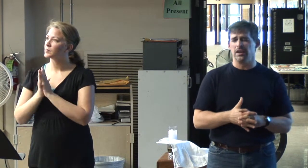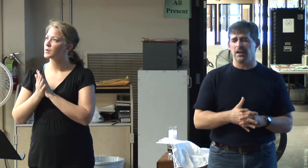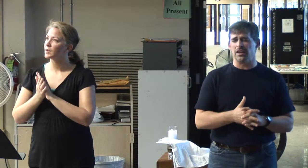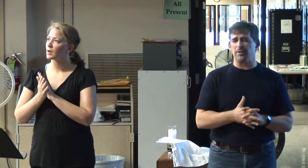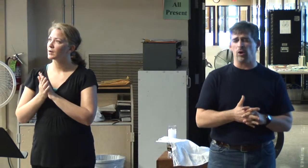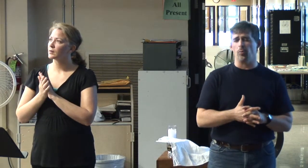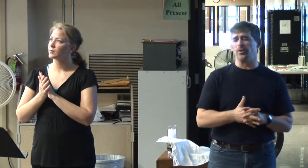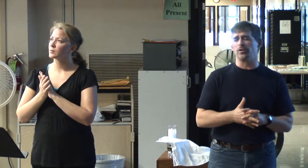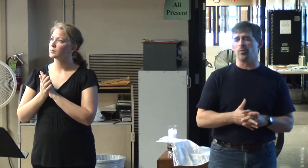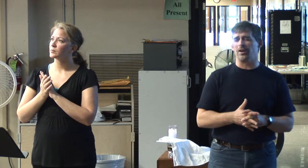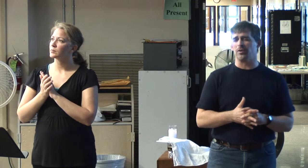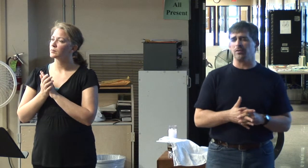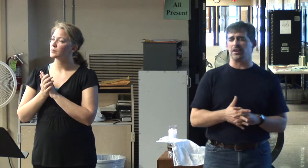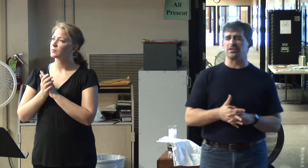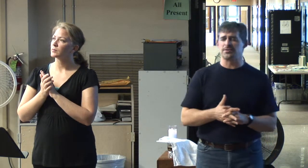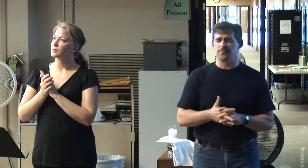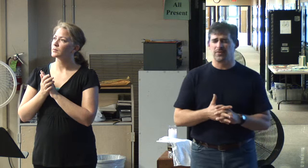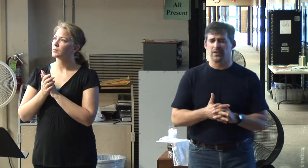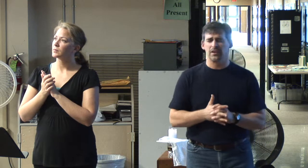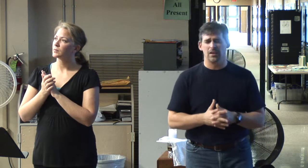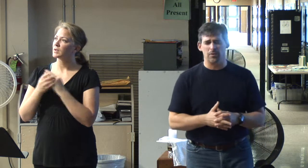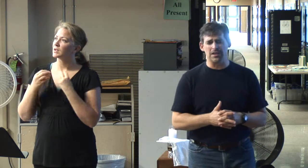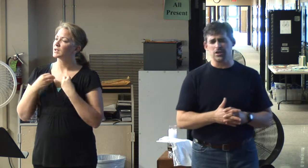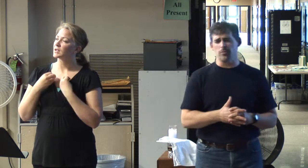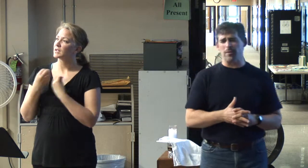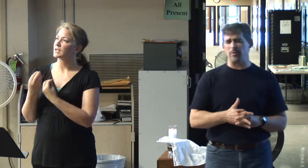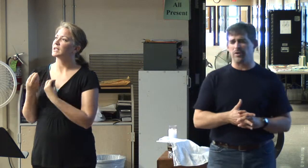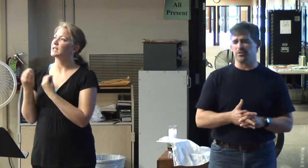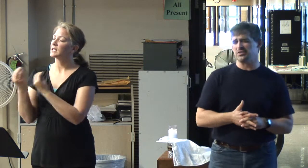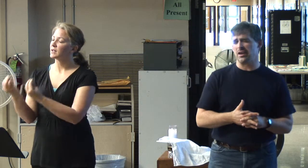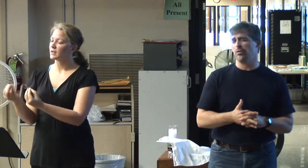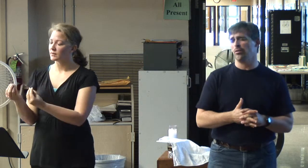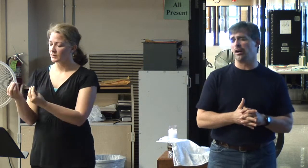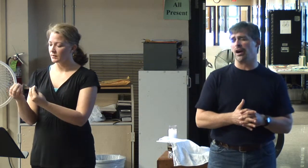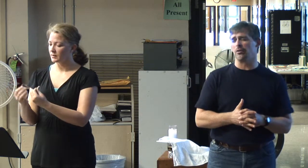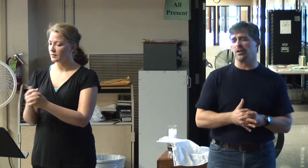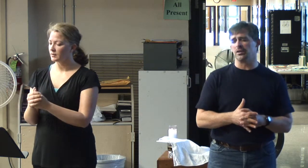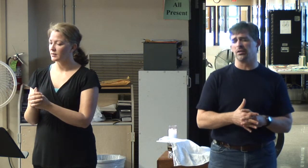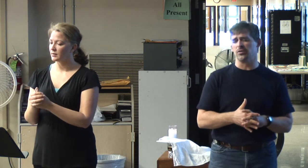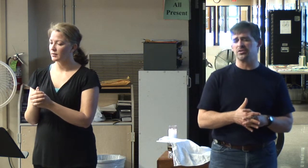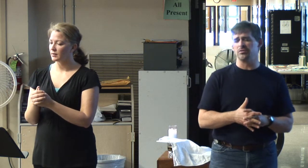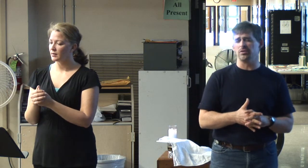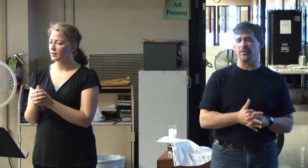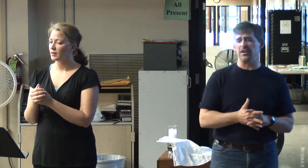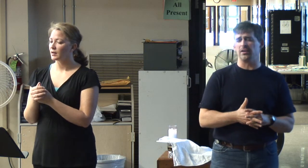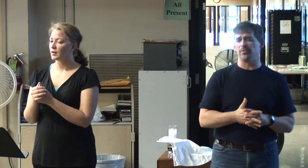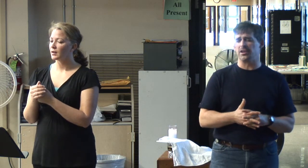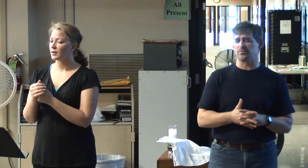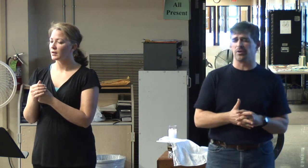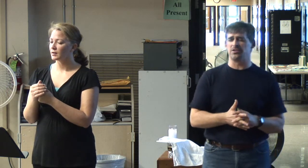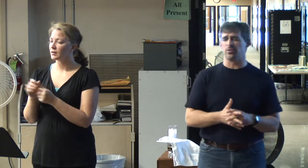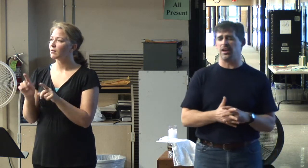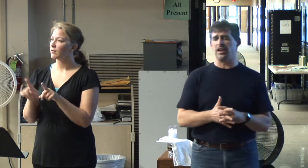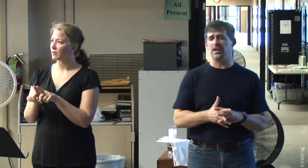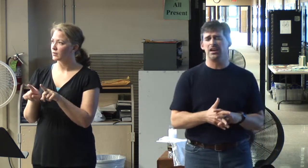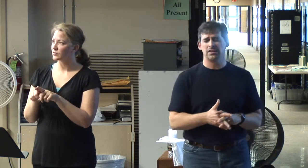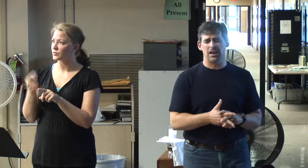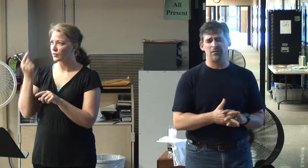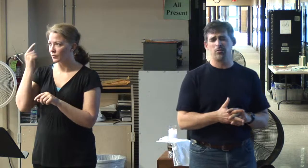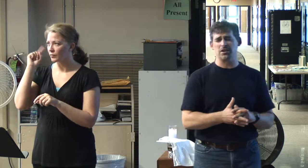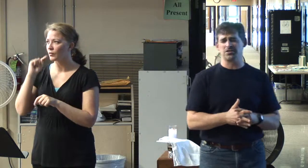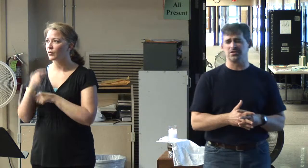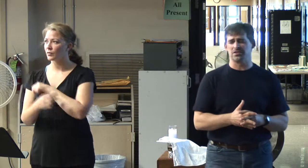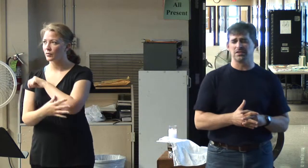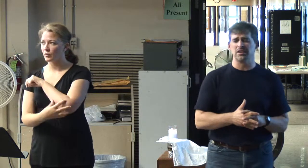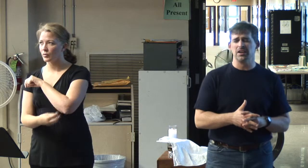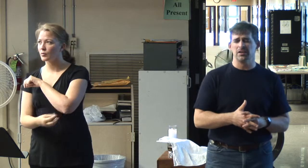did, and to be open to wherever you lead us. And we ask that you might be with those now who are hungering to know this too, to be in a place where it's okay to